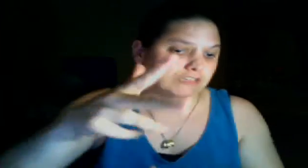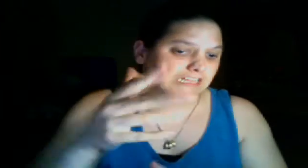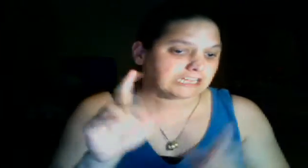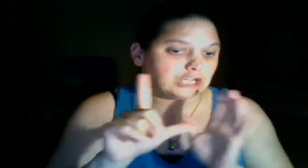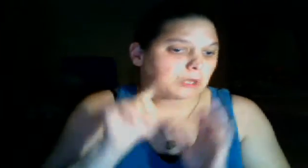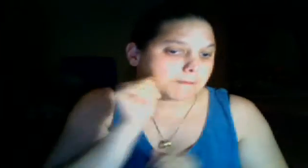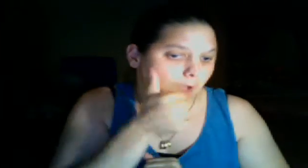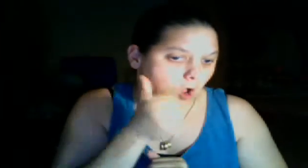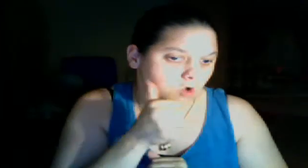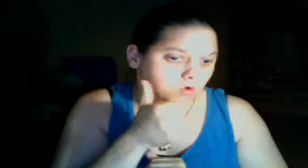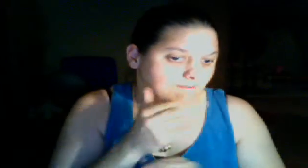your excuse?